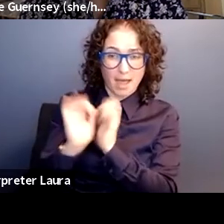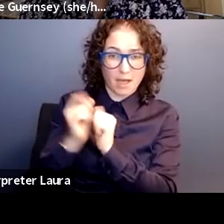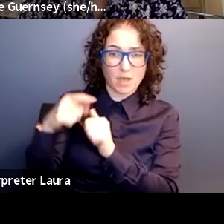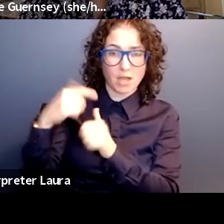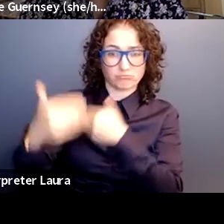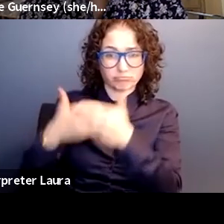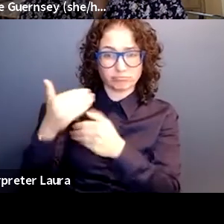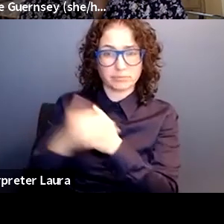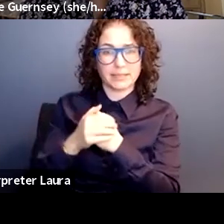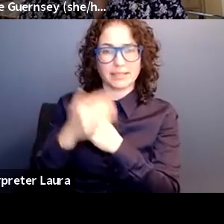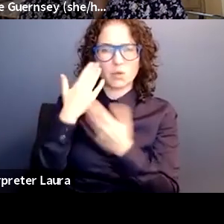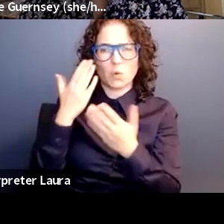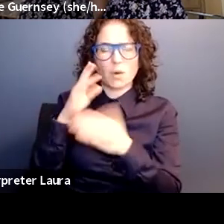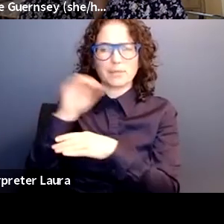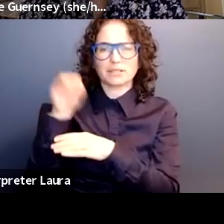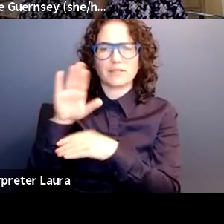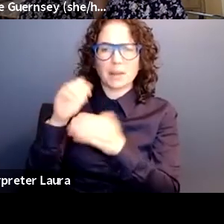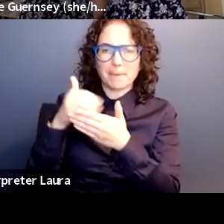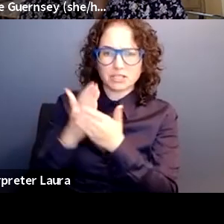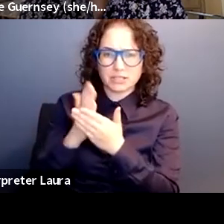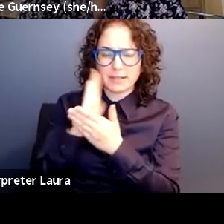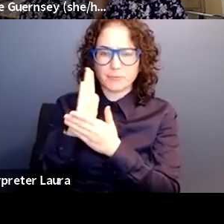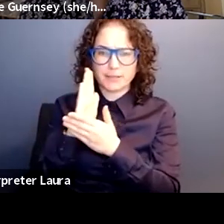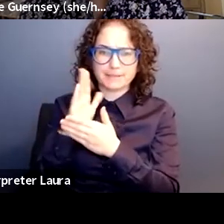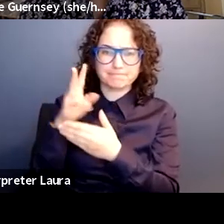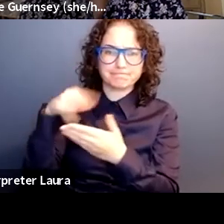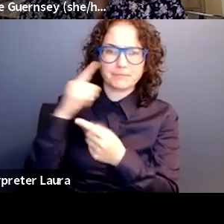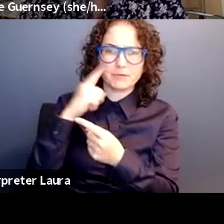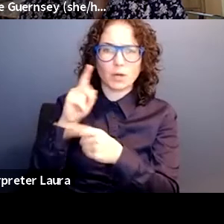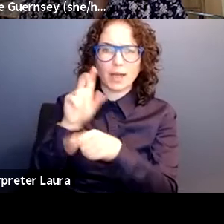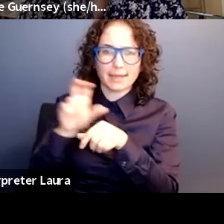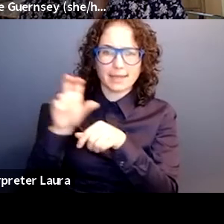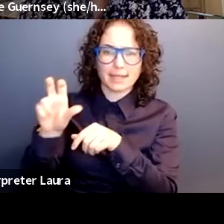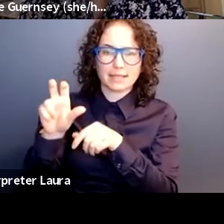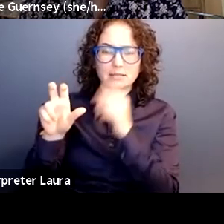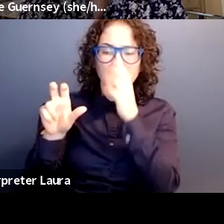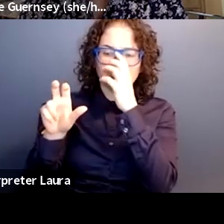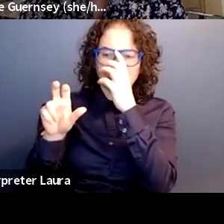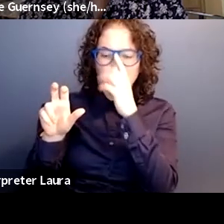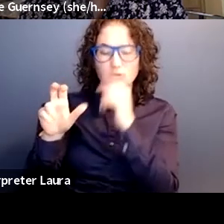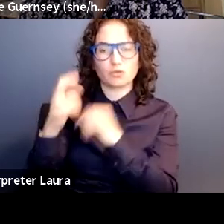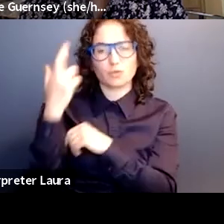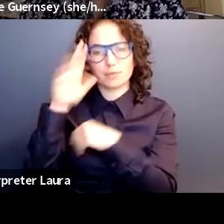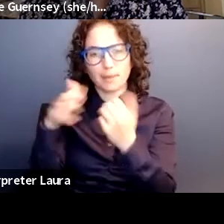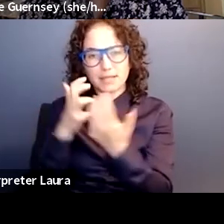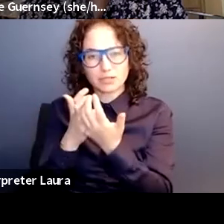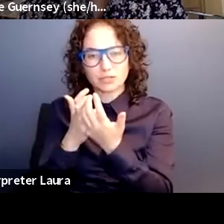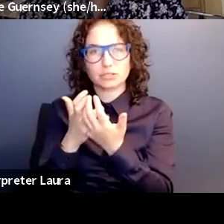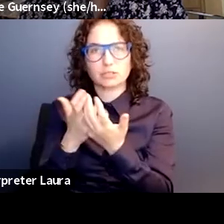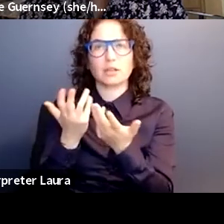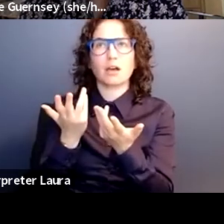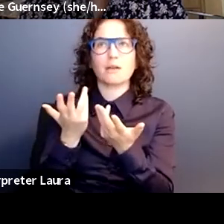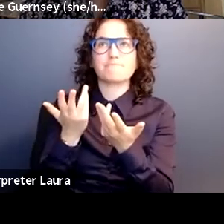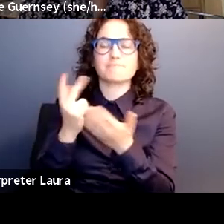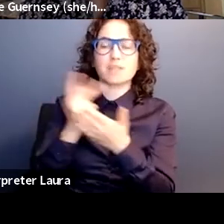about what percentage of their budget do they look at for allocating reasonable accommodations from